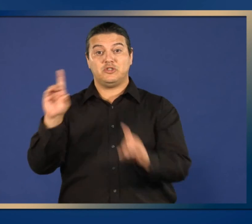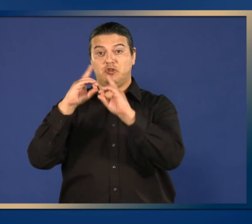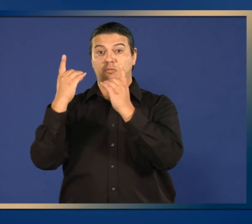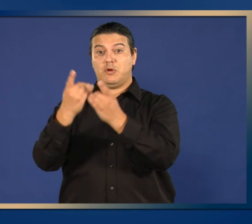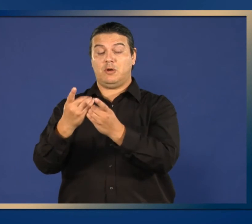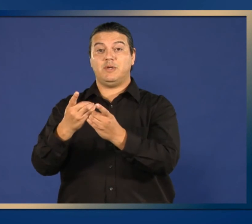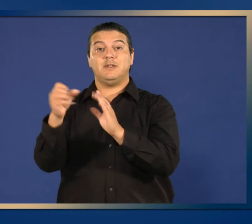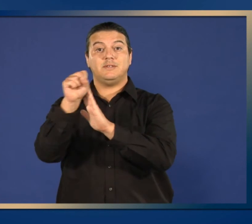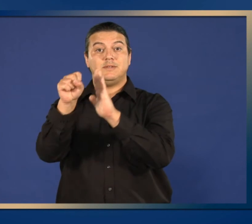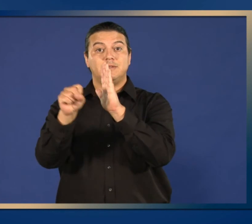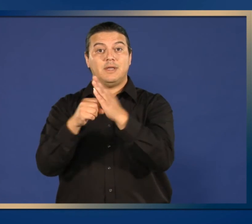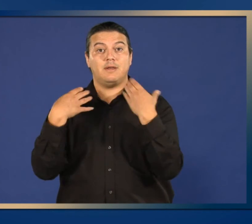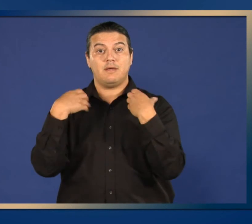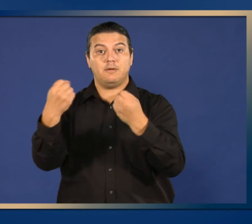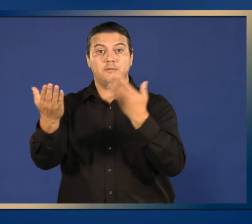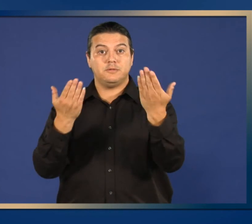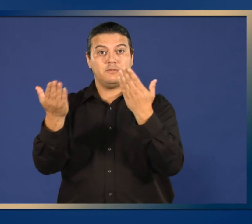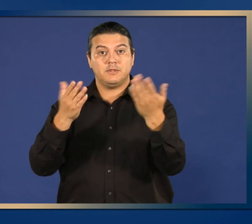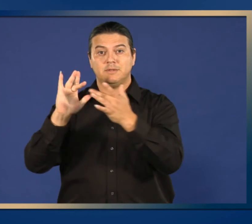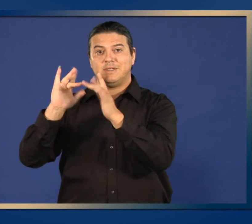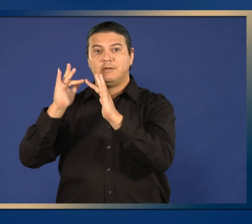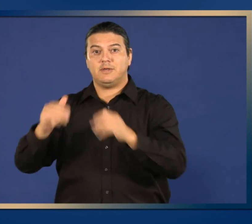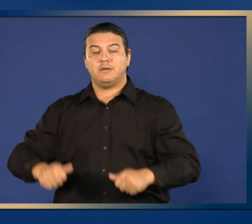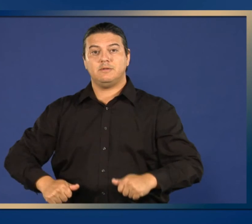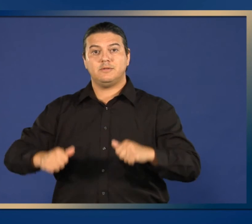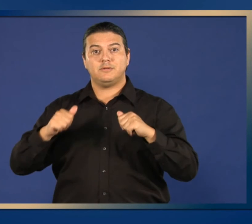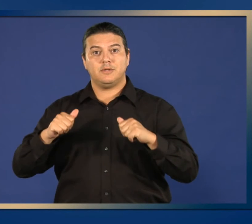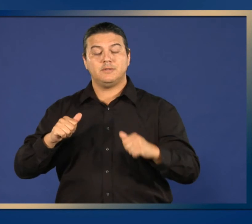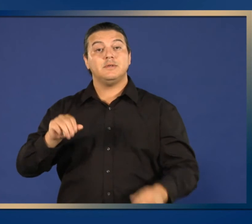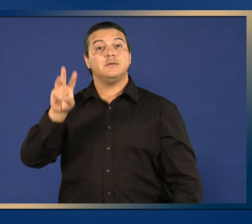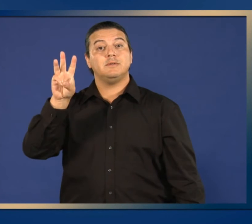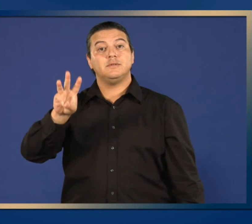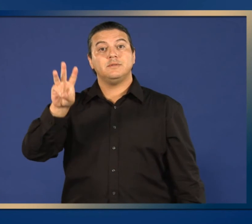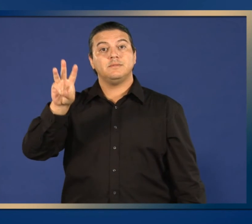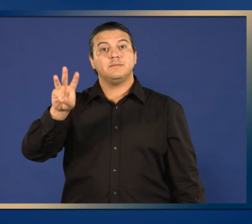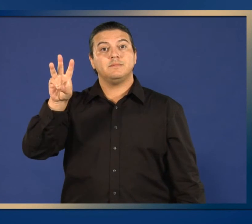Texas Department of State Health Services website is